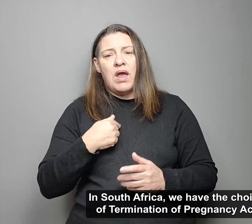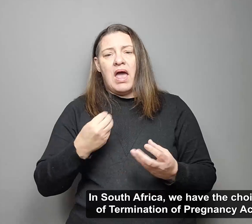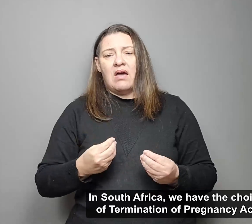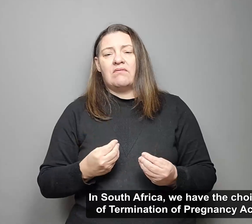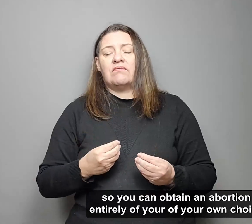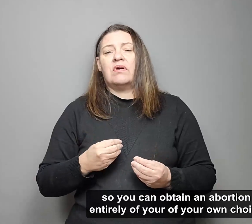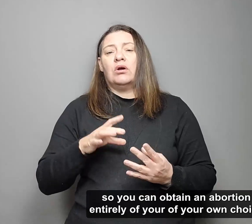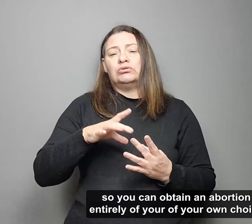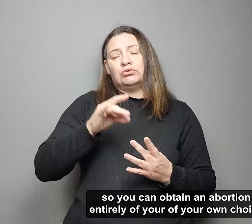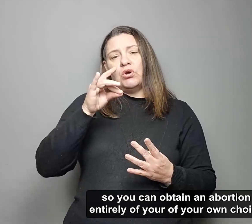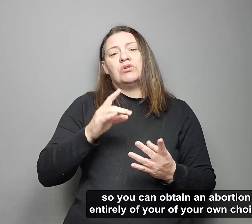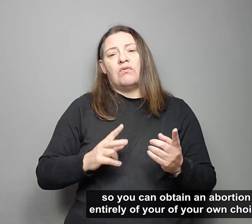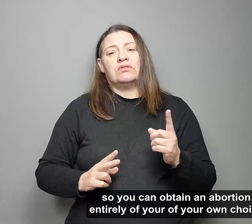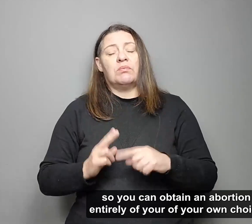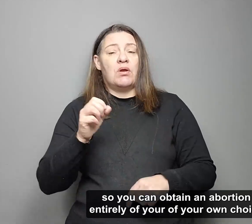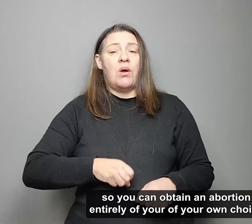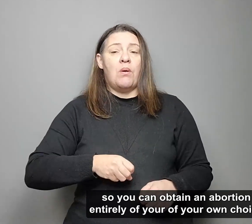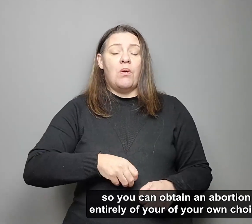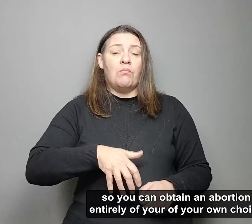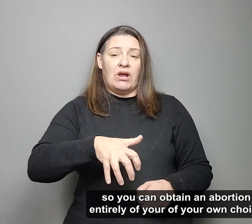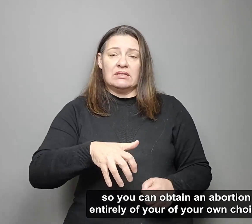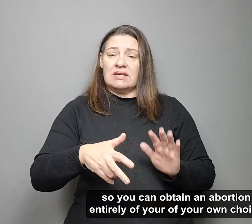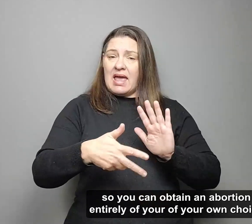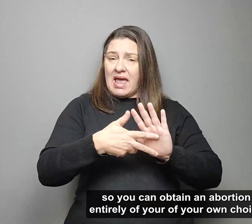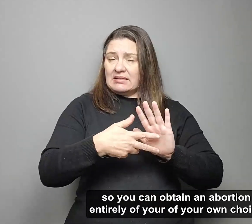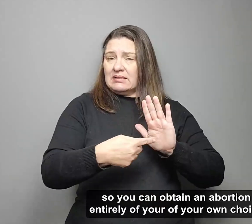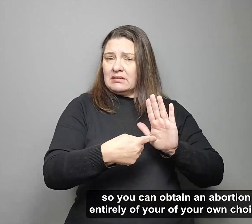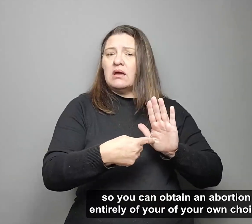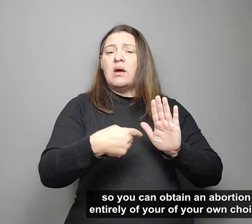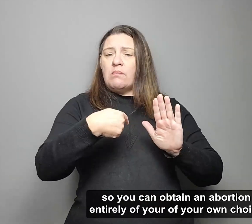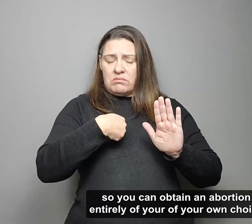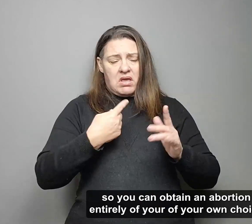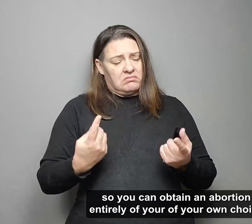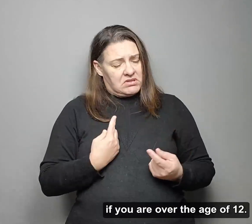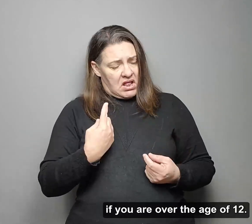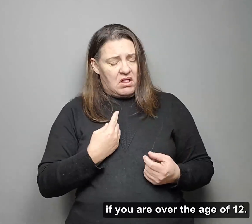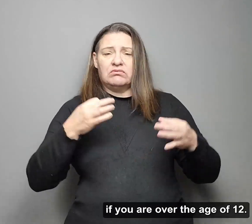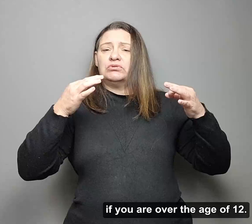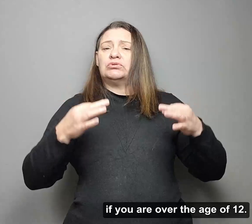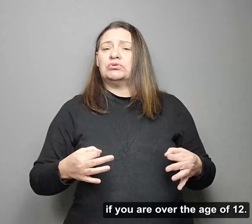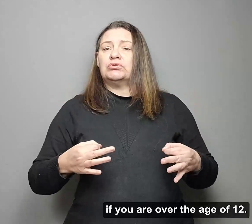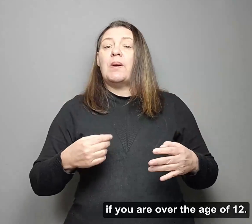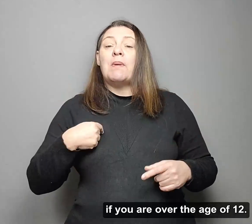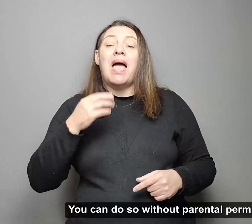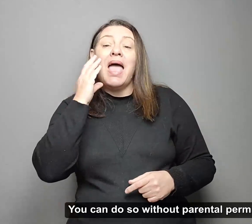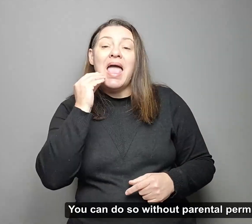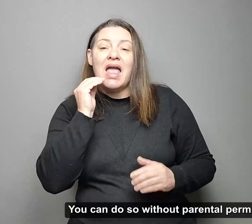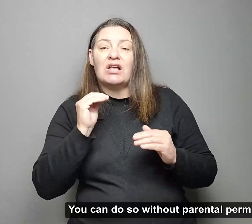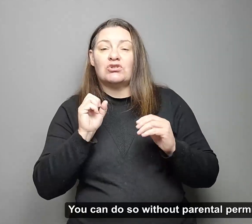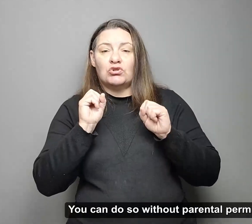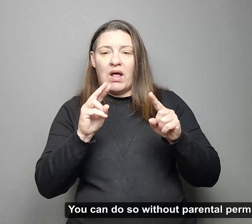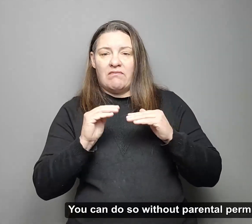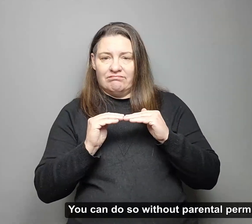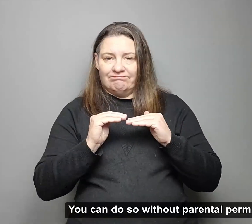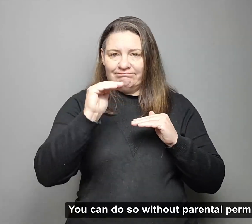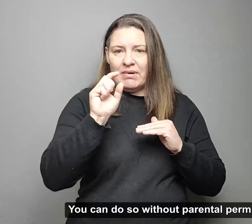of Pregnancy Act, so you can obtain an abortion entirely of your own choice. If you are over the age of 12, you can do so